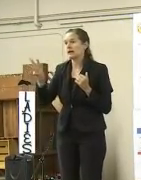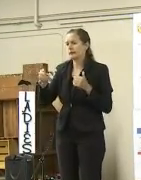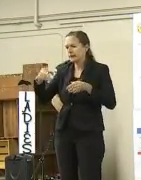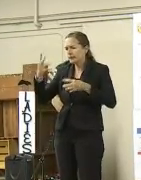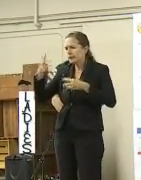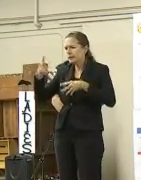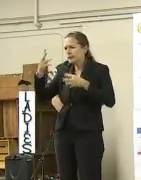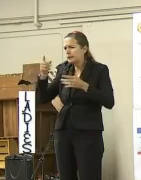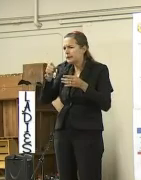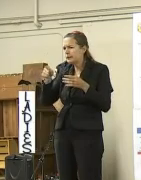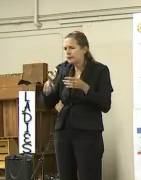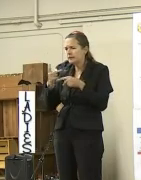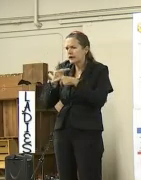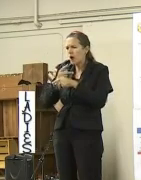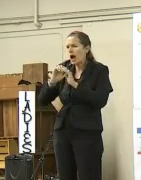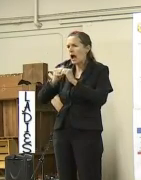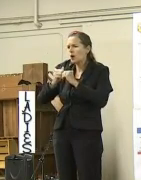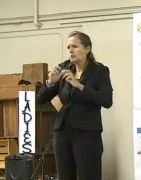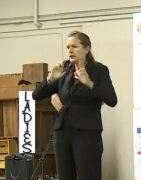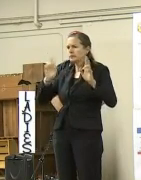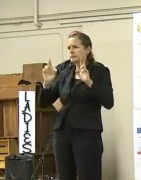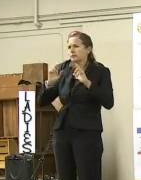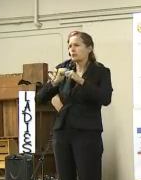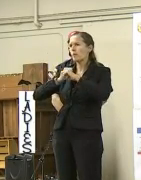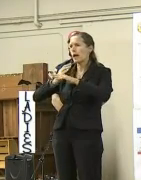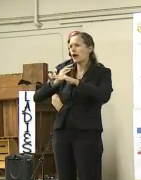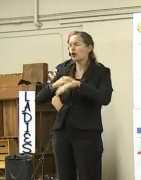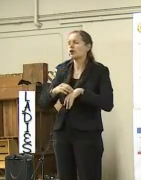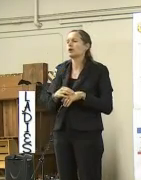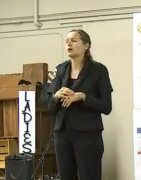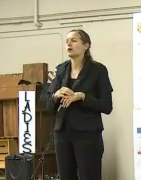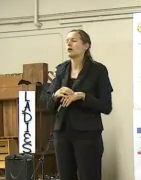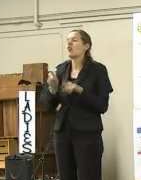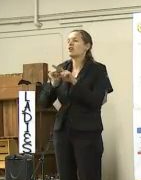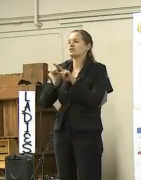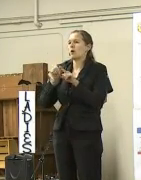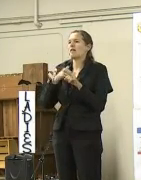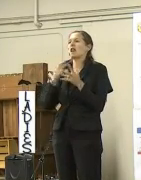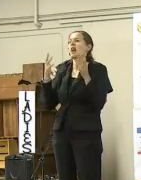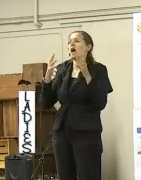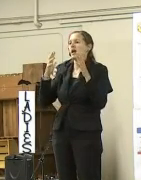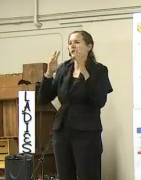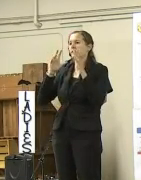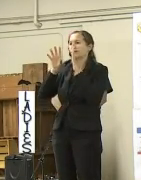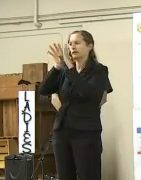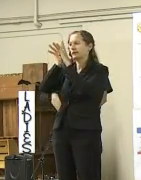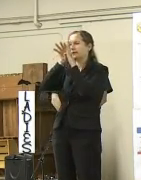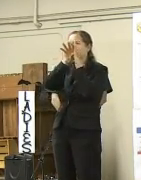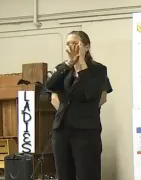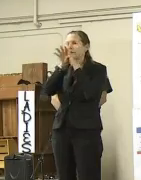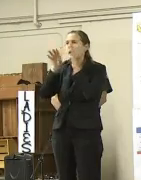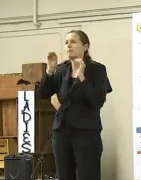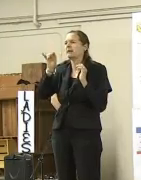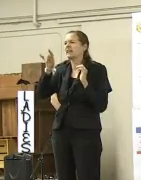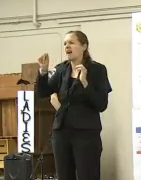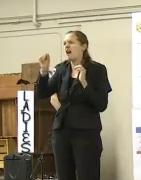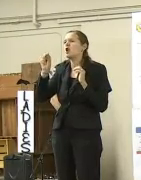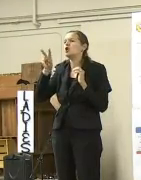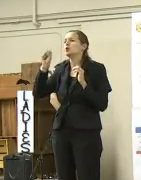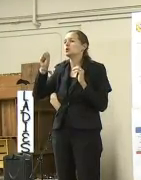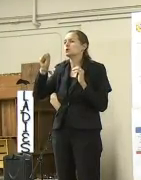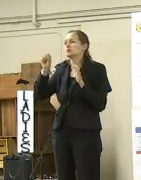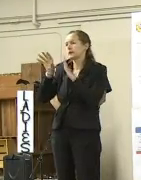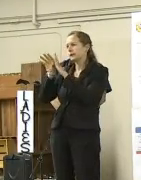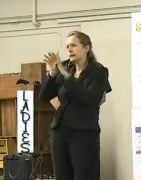how to be prepared. Additionally, there's a lot of news media out there, and the most current information is coming